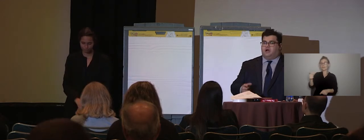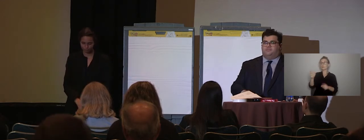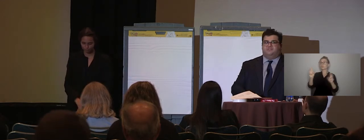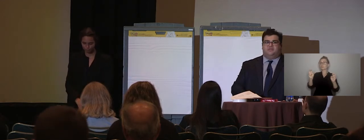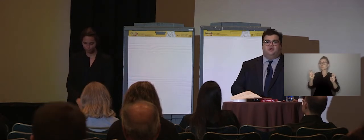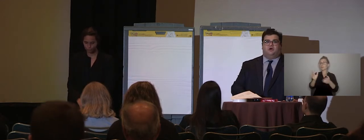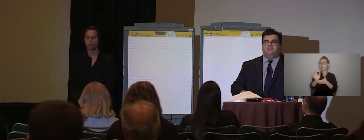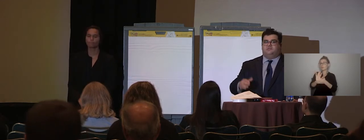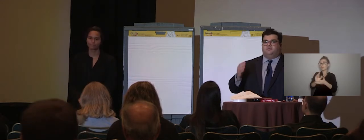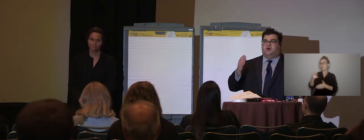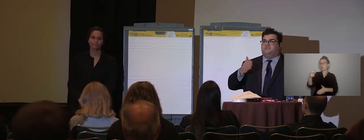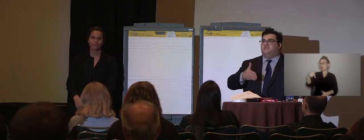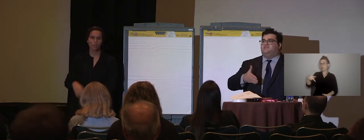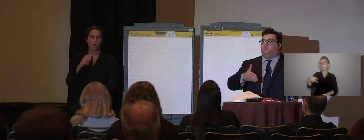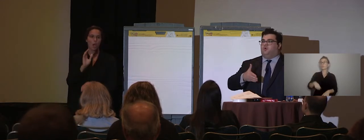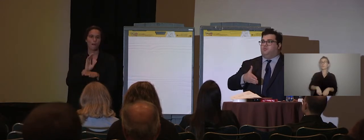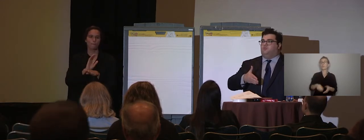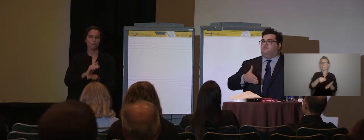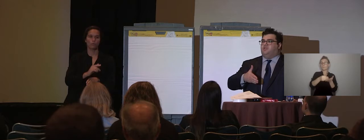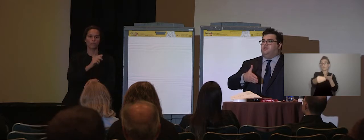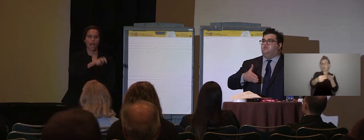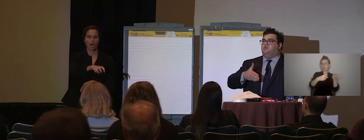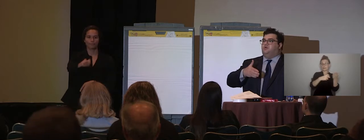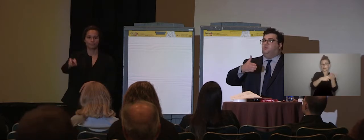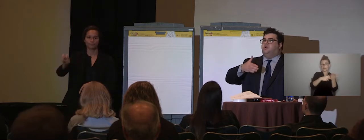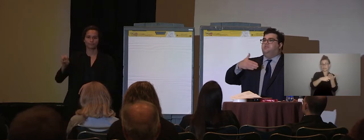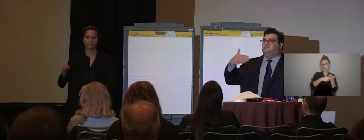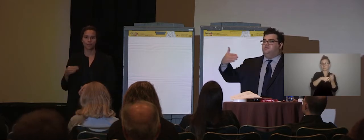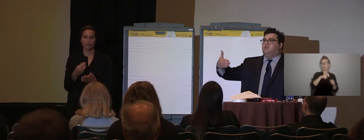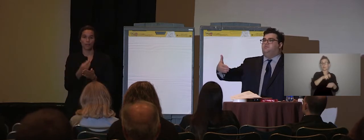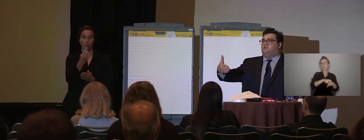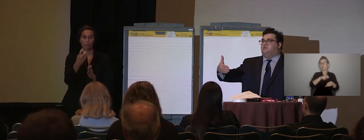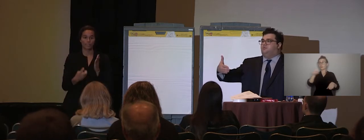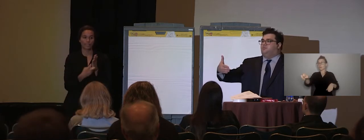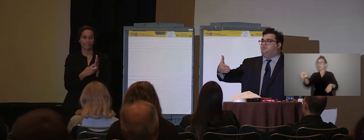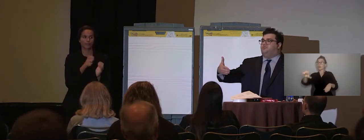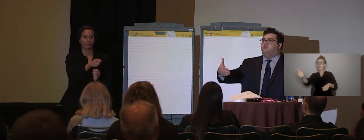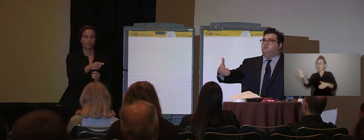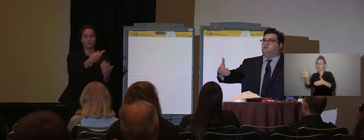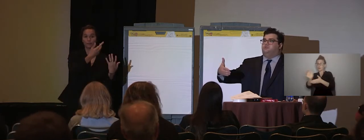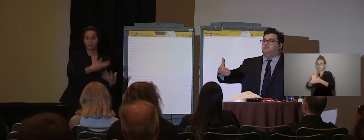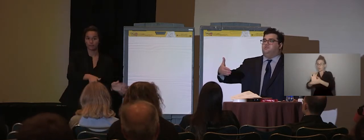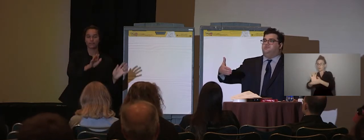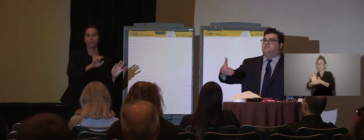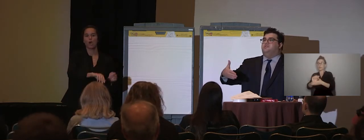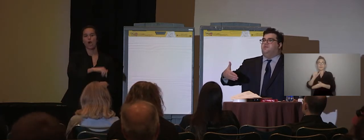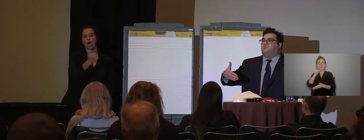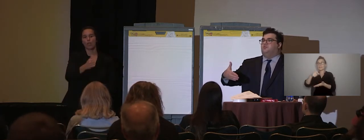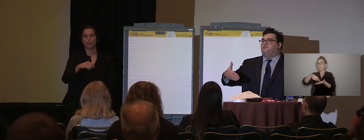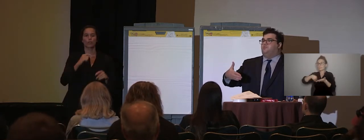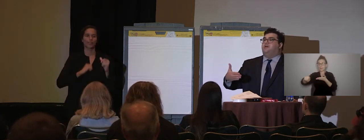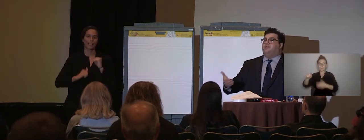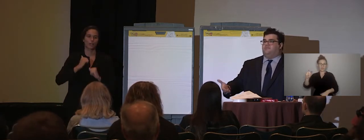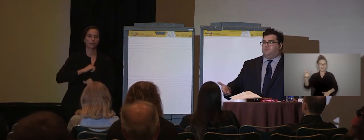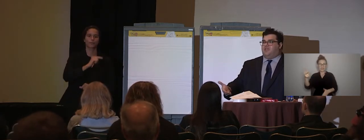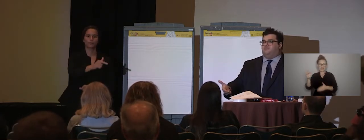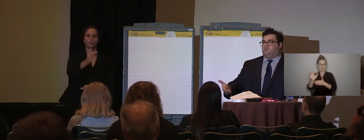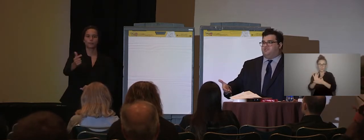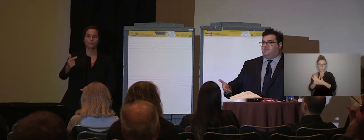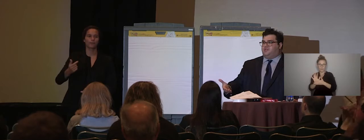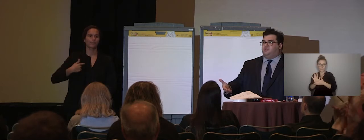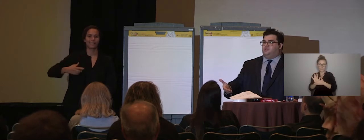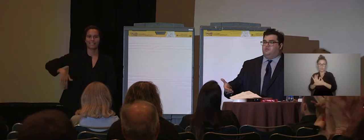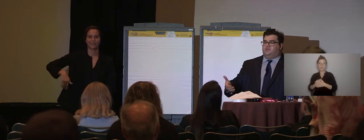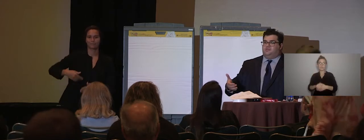movie hopped, as they call it. So he bought a ticket to one movie, went into another theater to see another movie without having paid